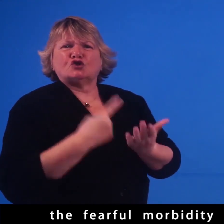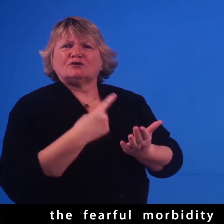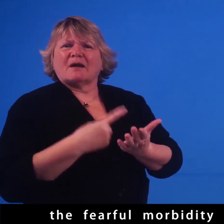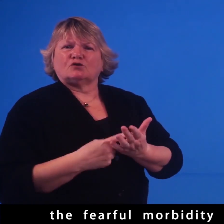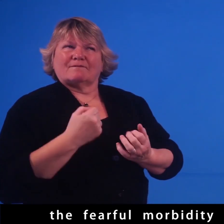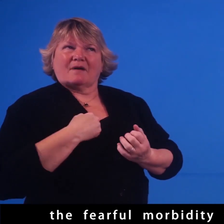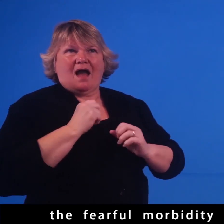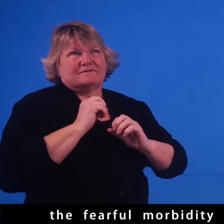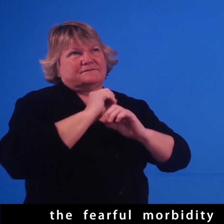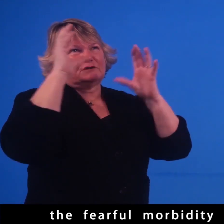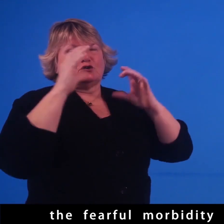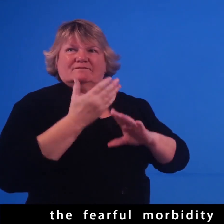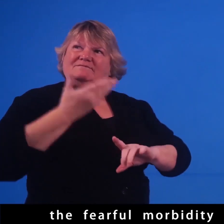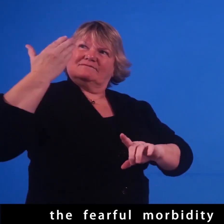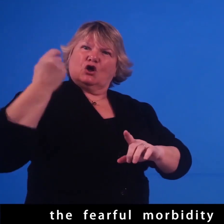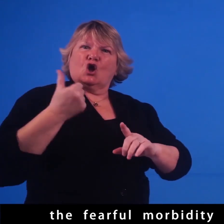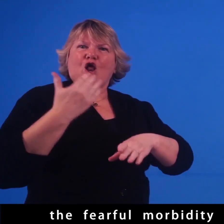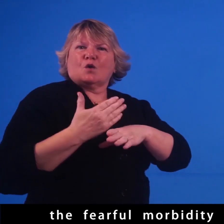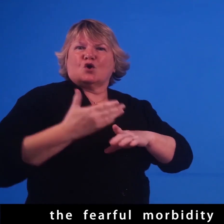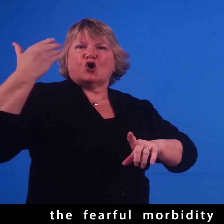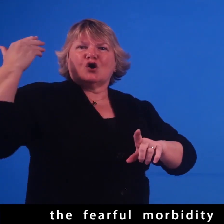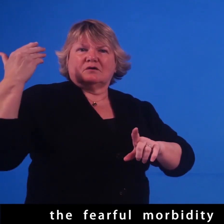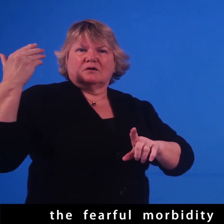early work have all but disappeared.